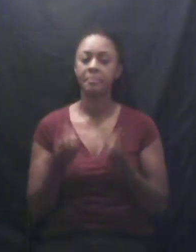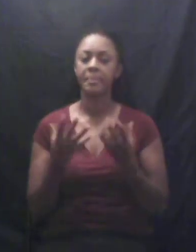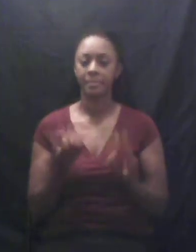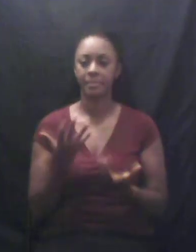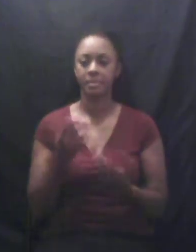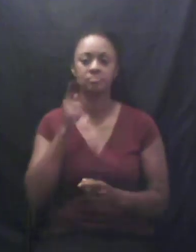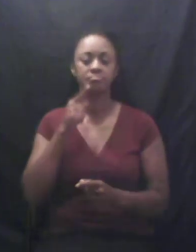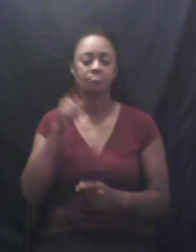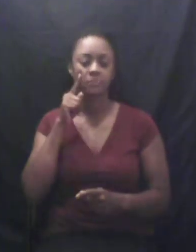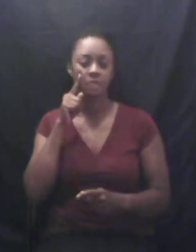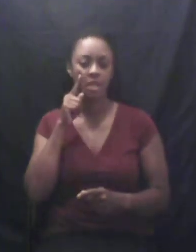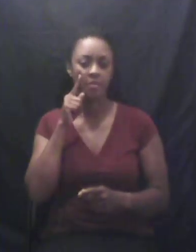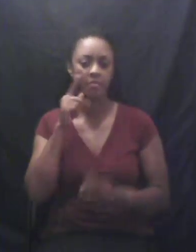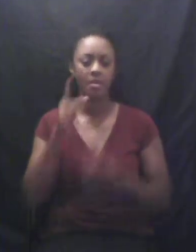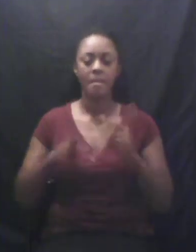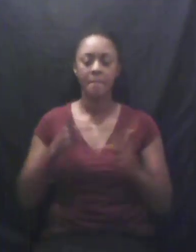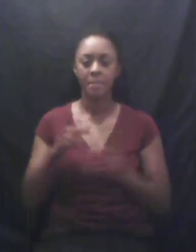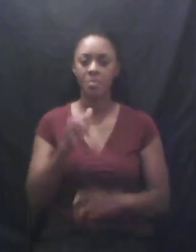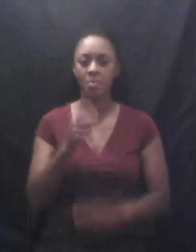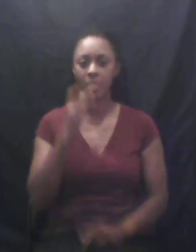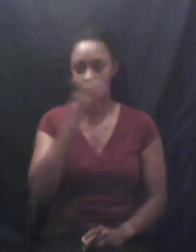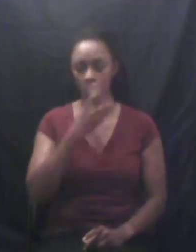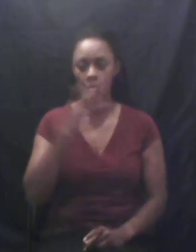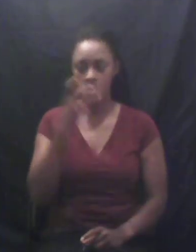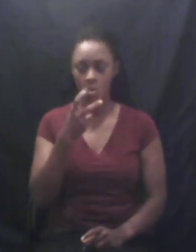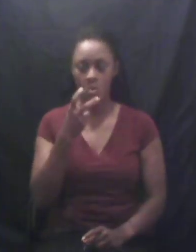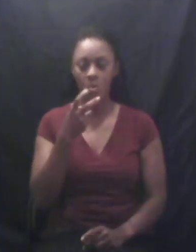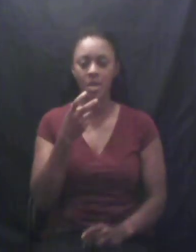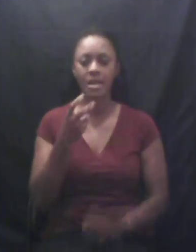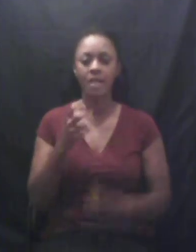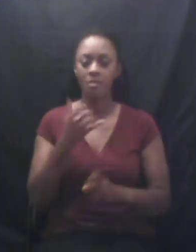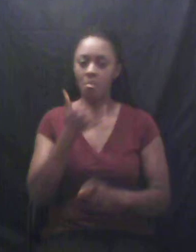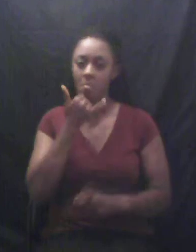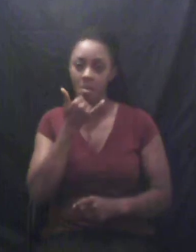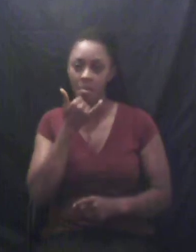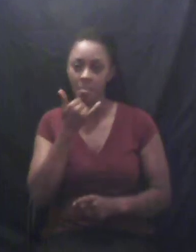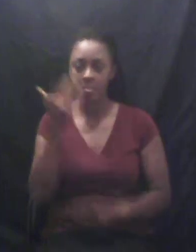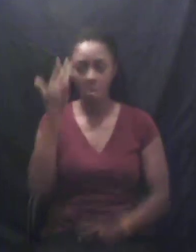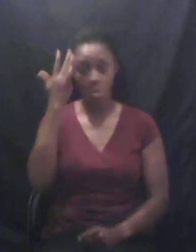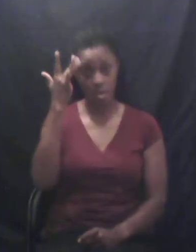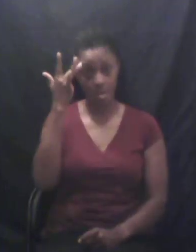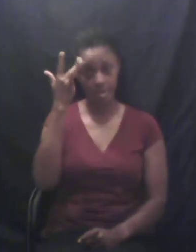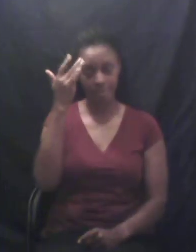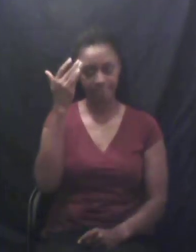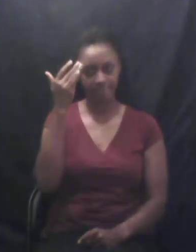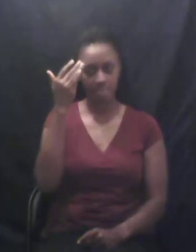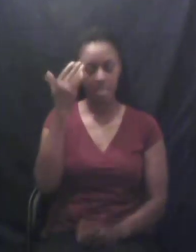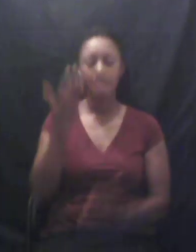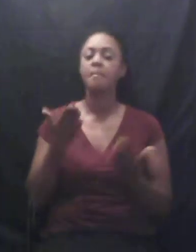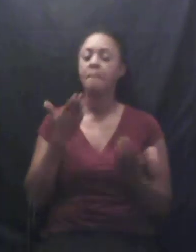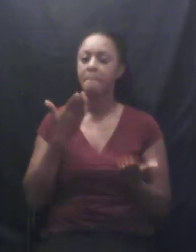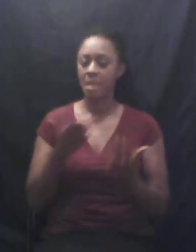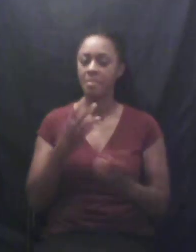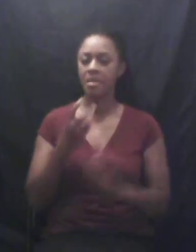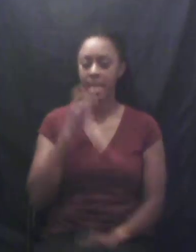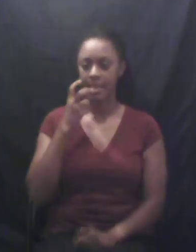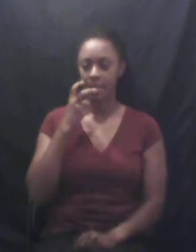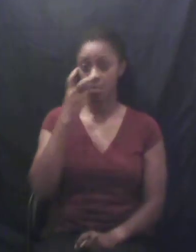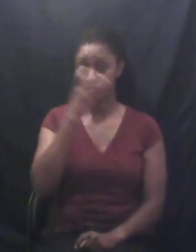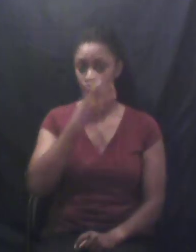They may be excellent lip readers and be able to, totally lip read the instructor. The